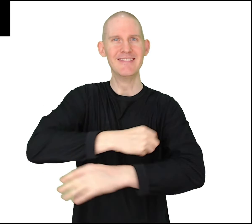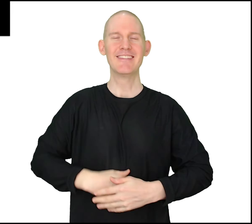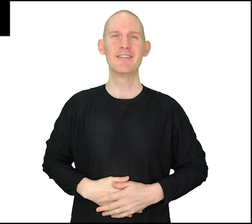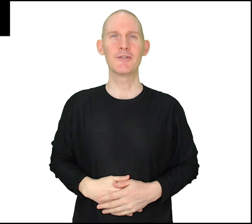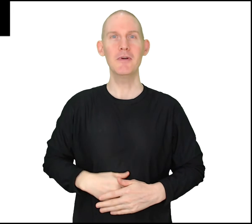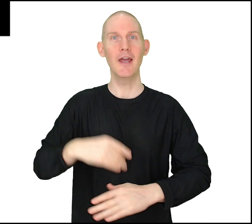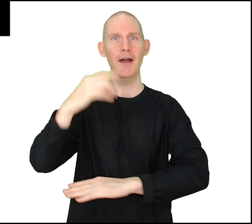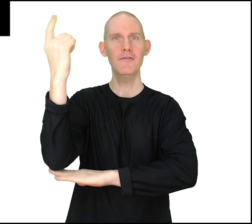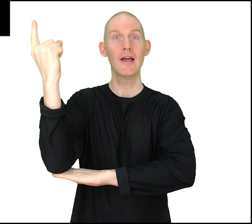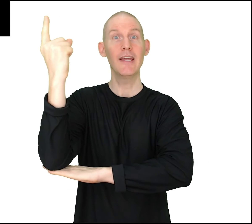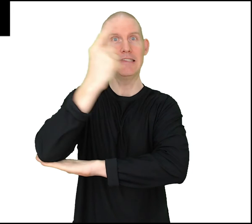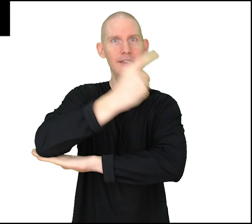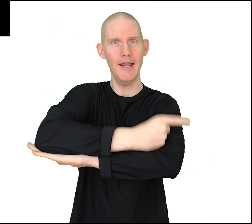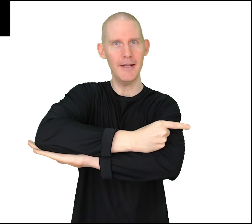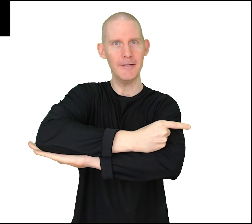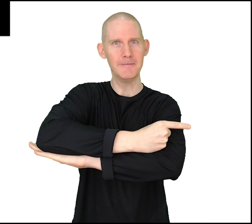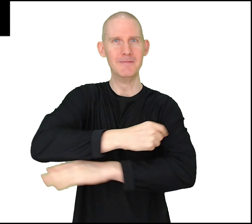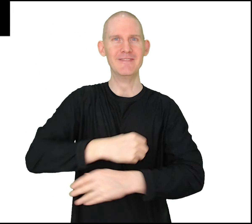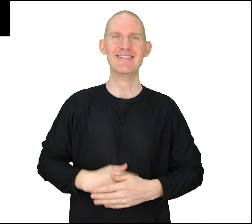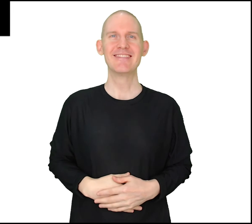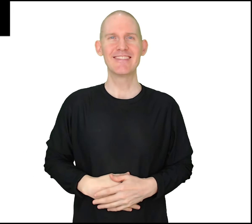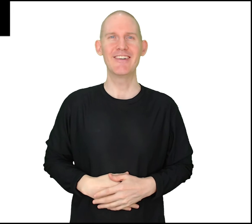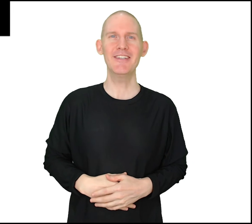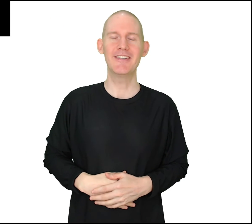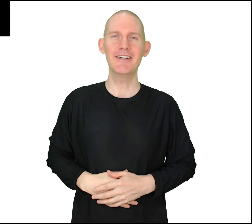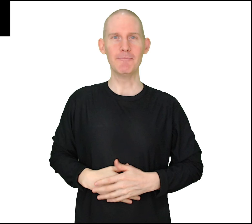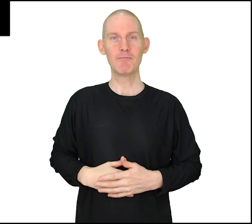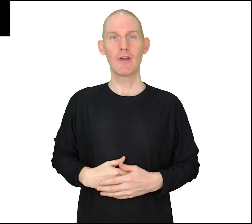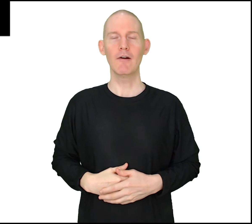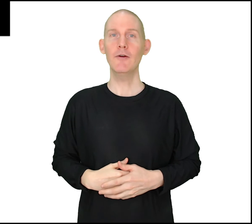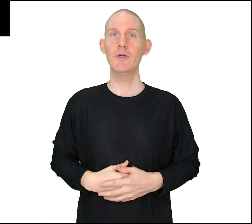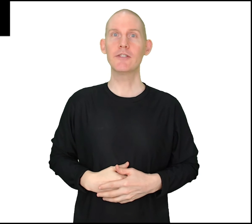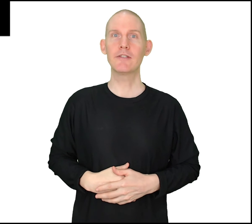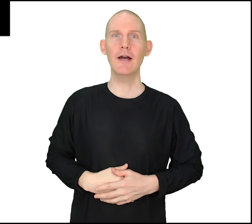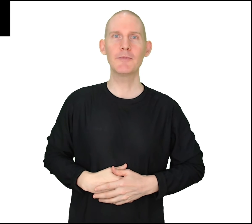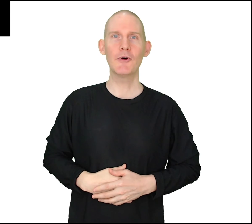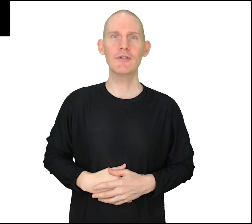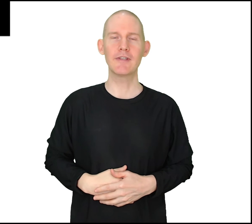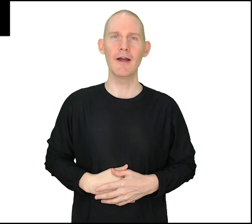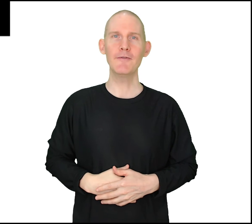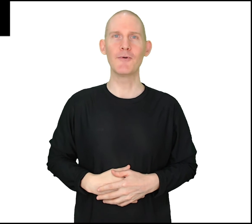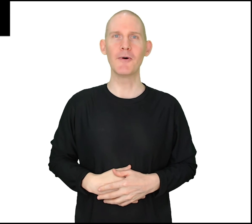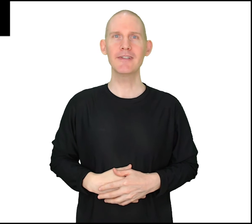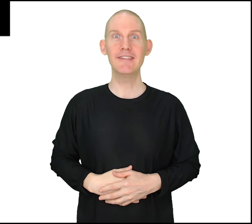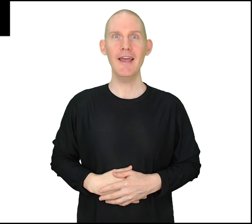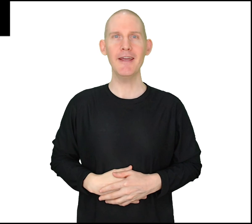So we have day. Good, good. All right, we just talked about the sign for day.